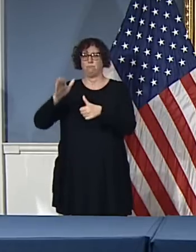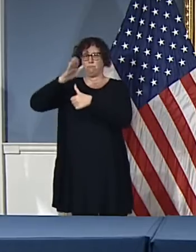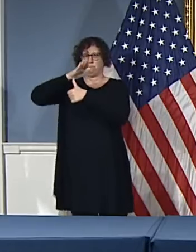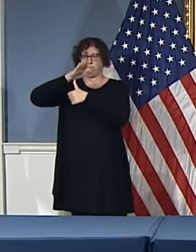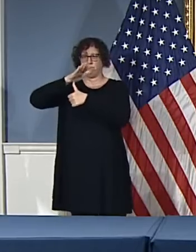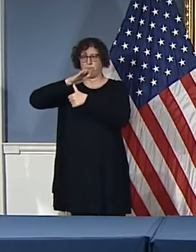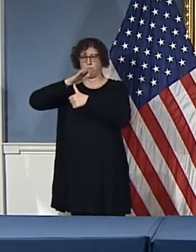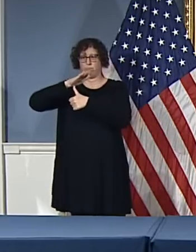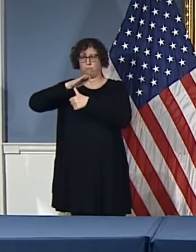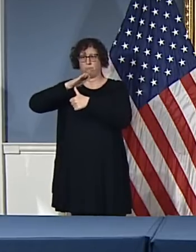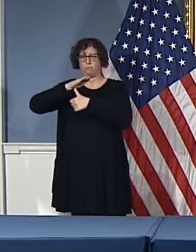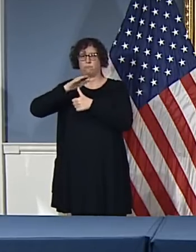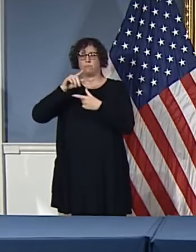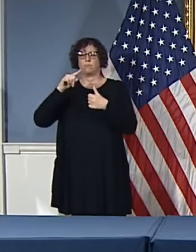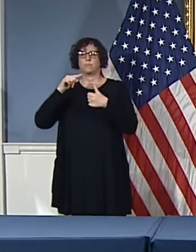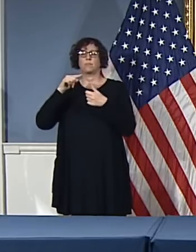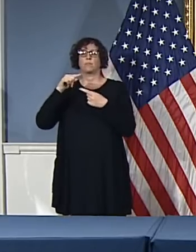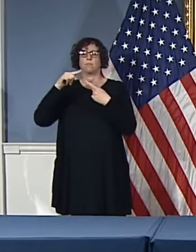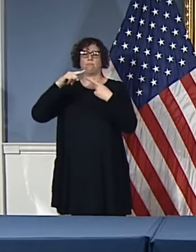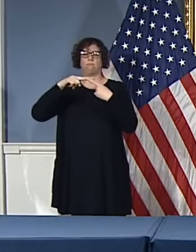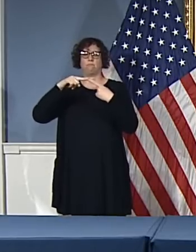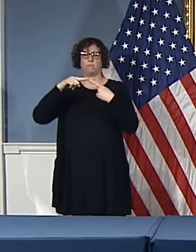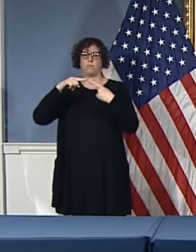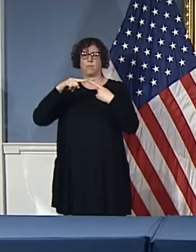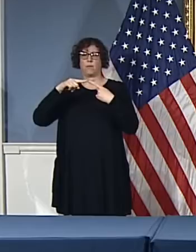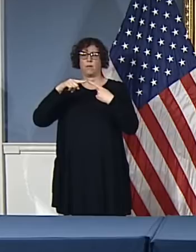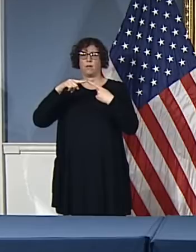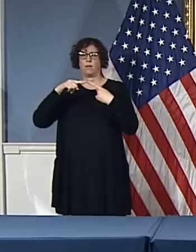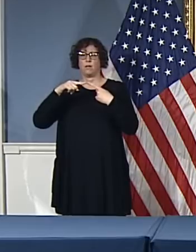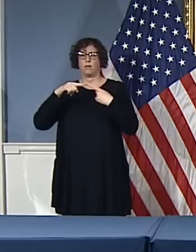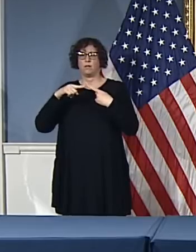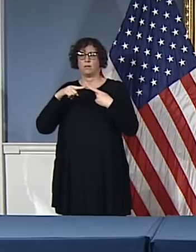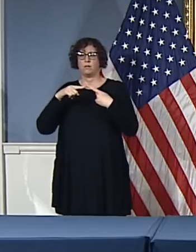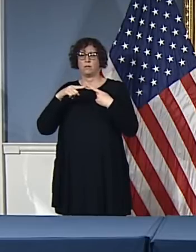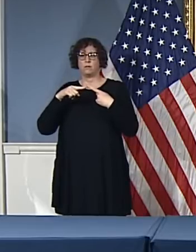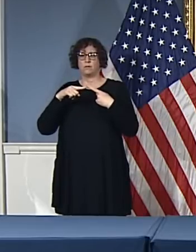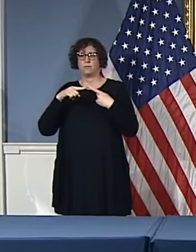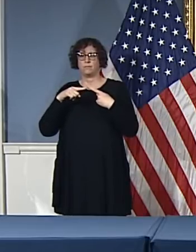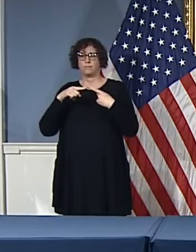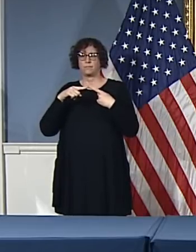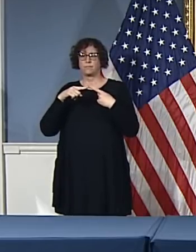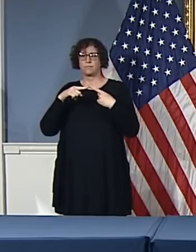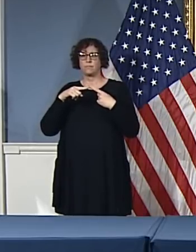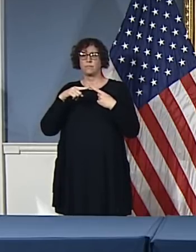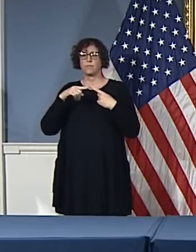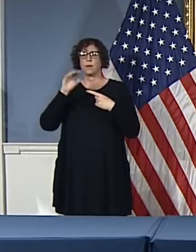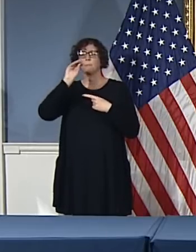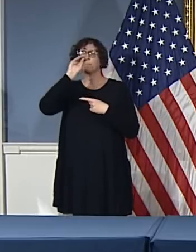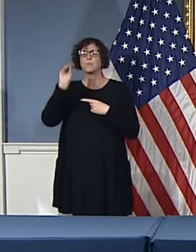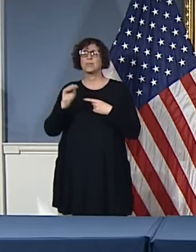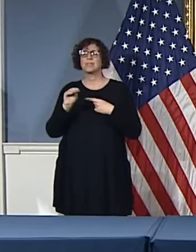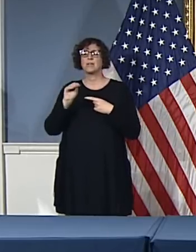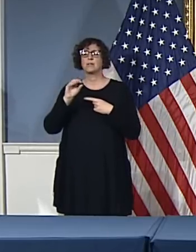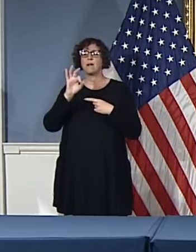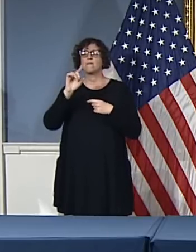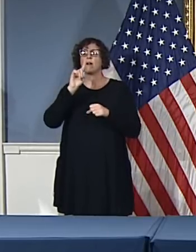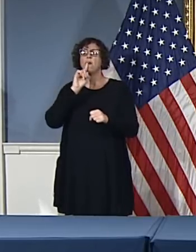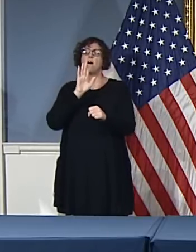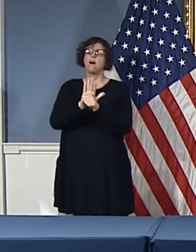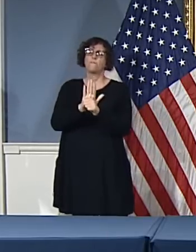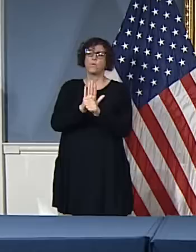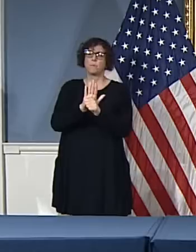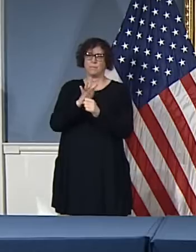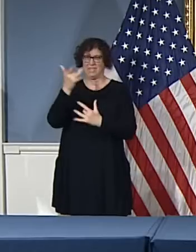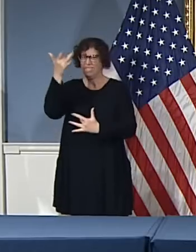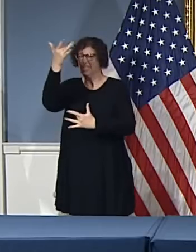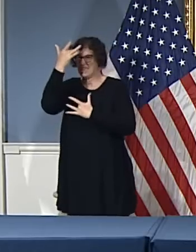them is just based on the number of confirmed cases, the percentage of people under 50 who have been